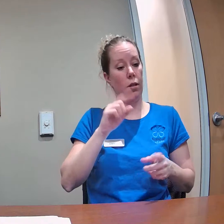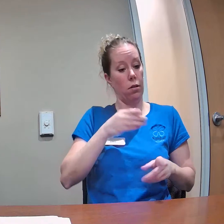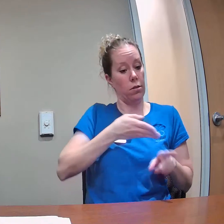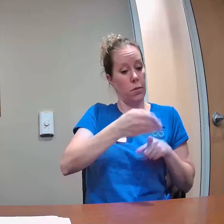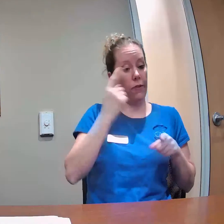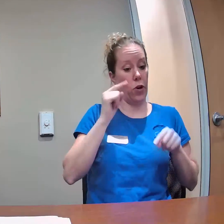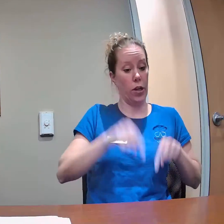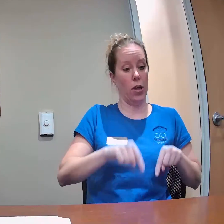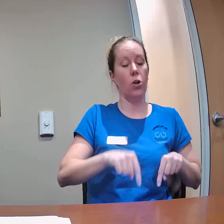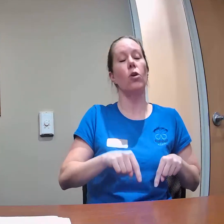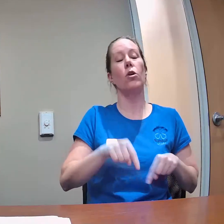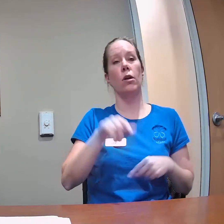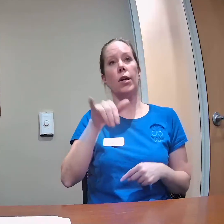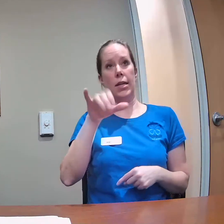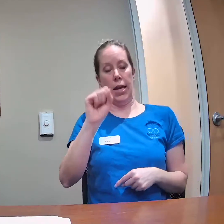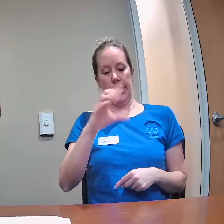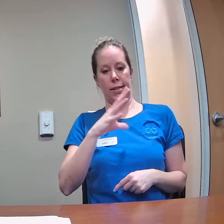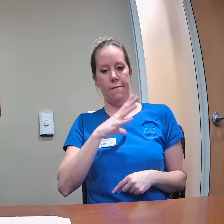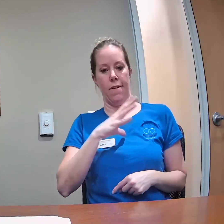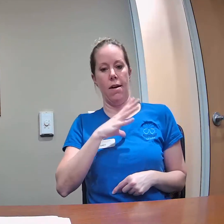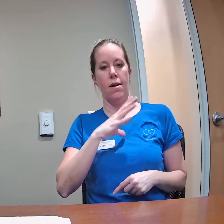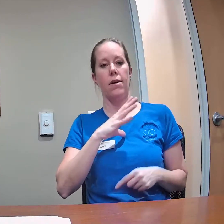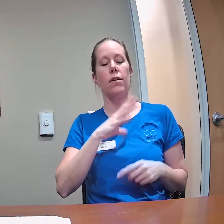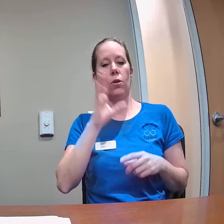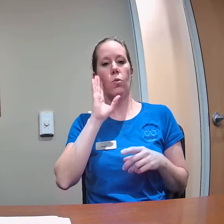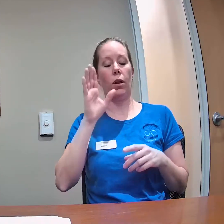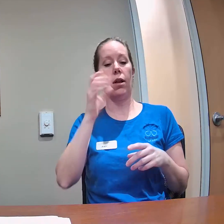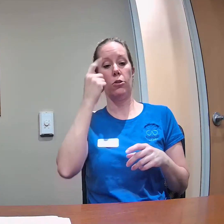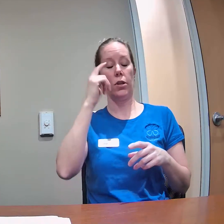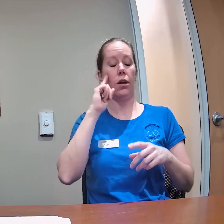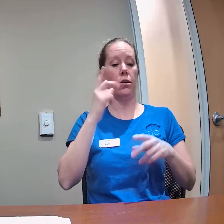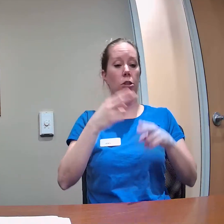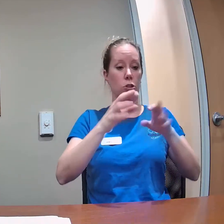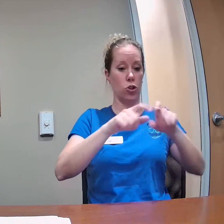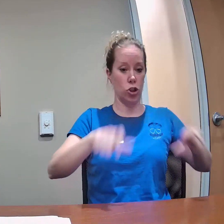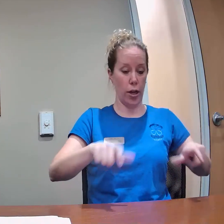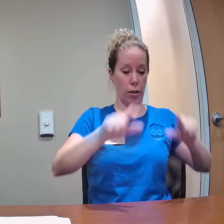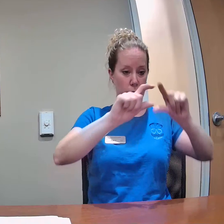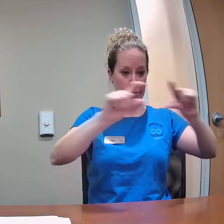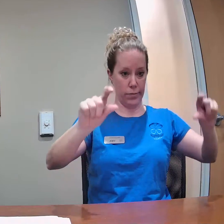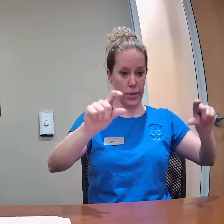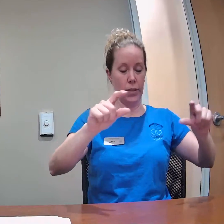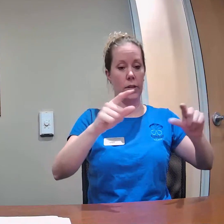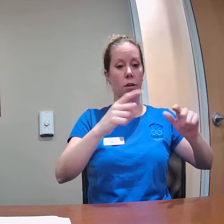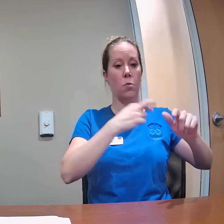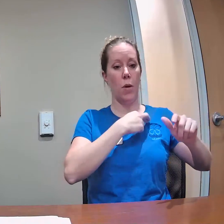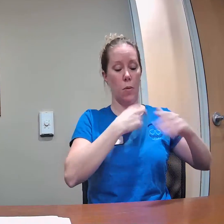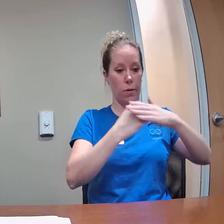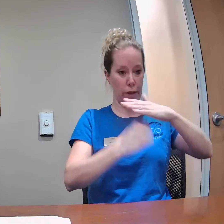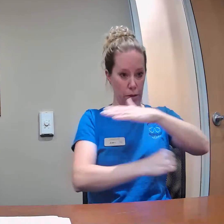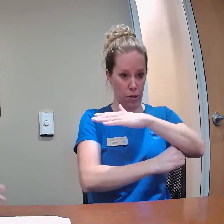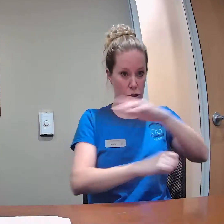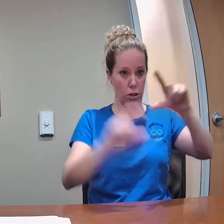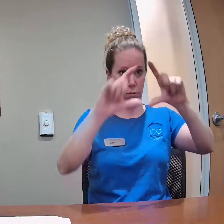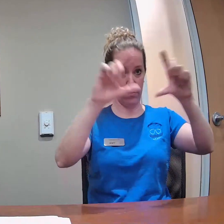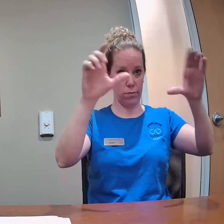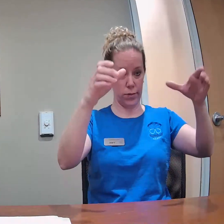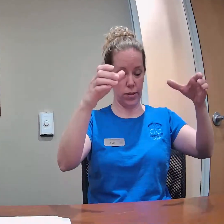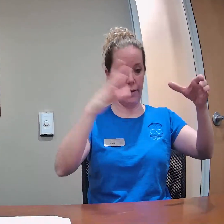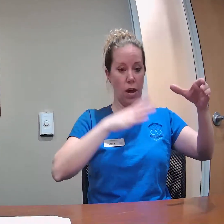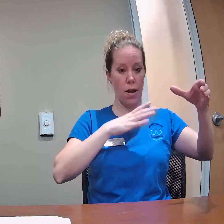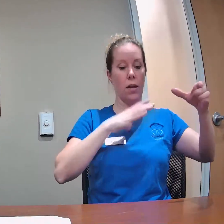have to put in the memo part that you wanted to go to the home. So all of the Bob